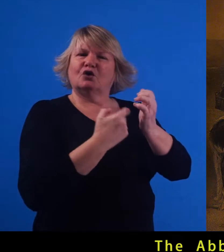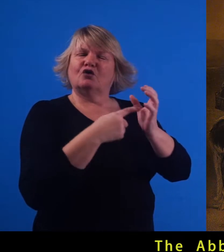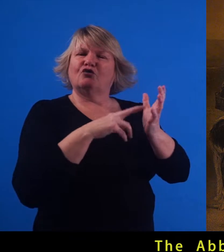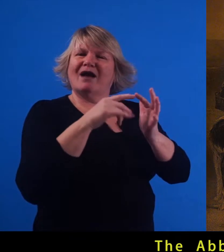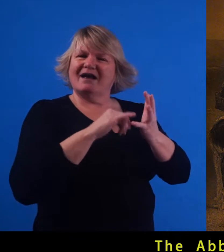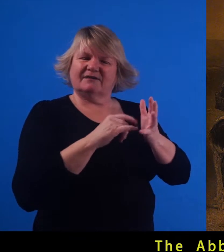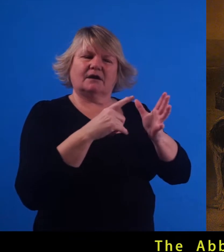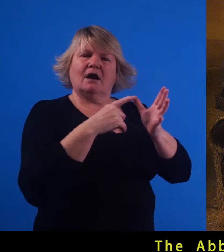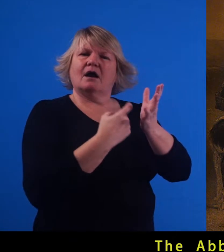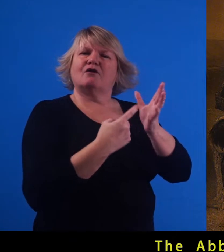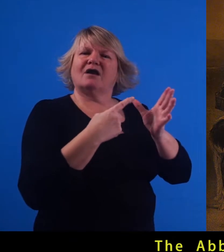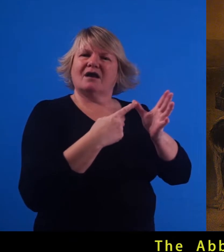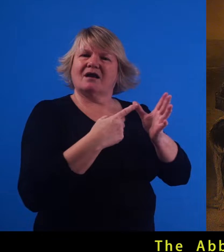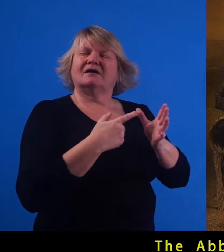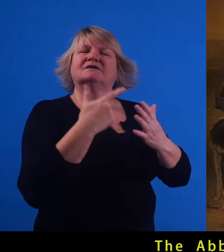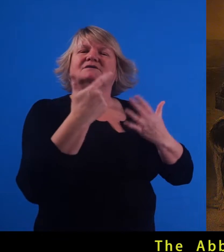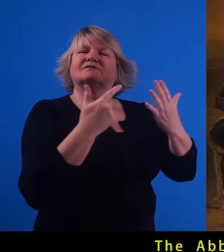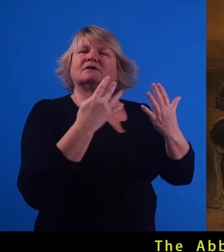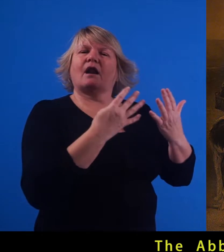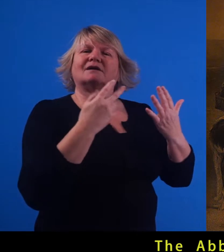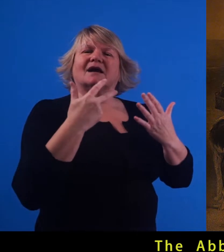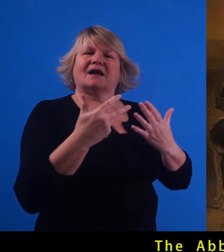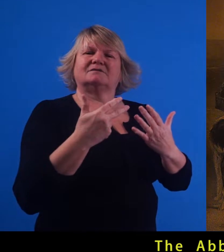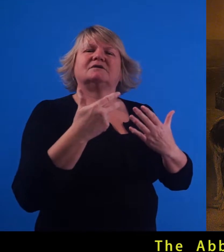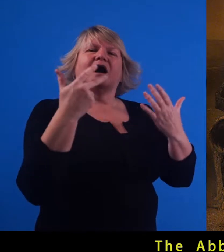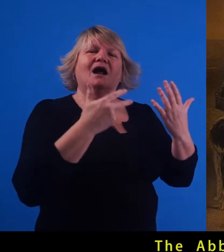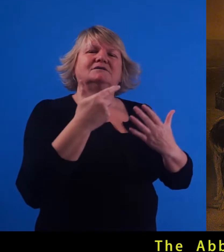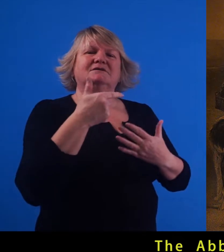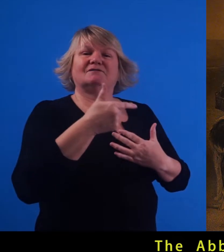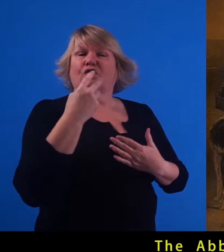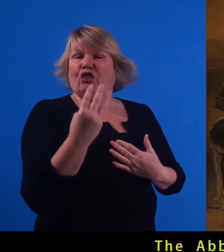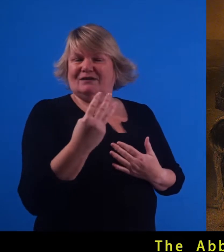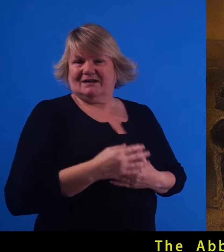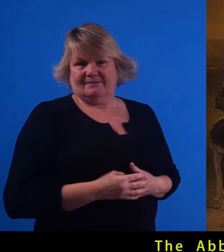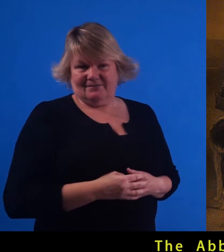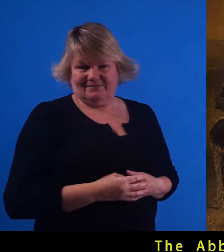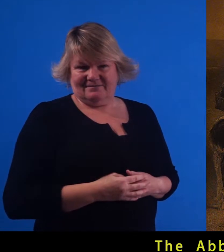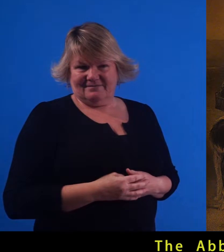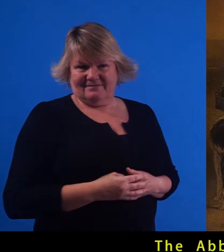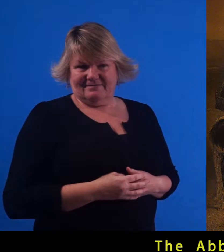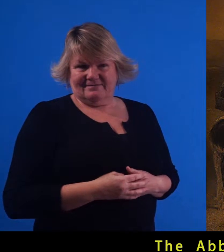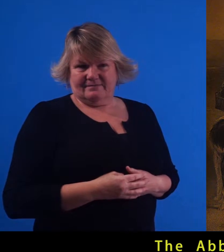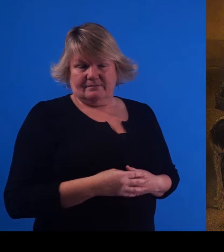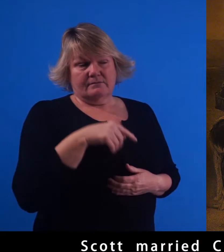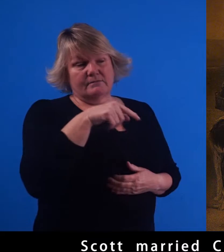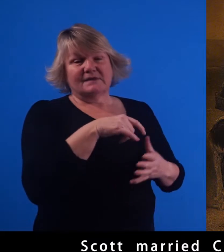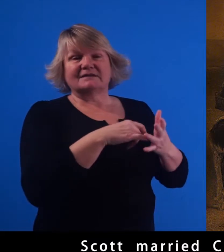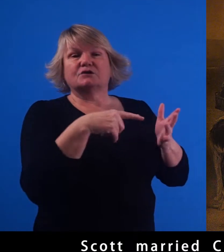Engraving by Robert Graves, ARA 1798 to 1873.